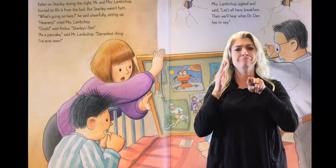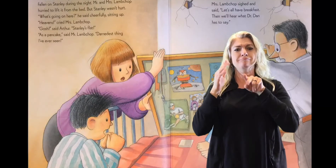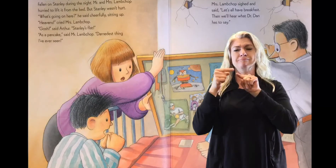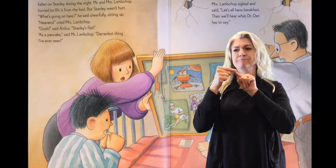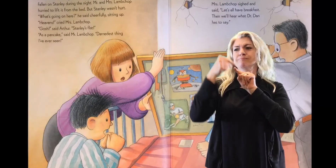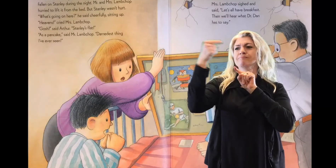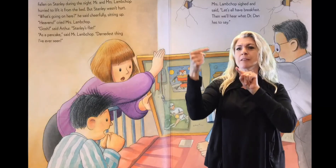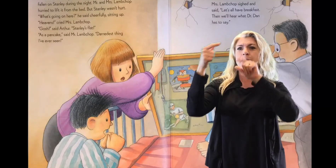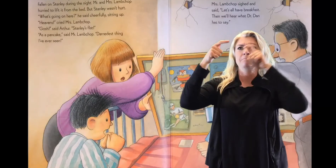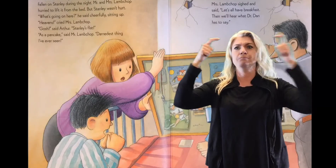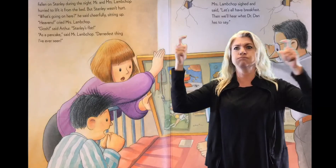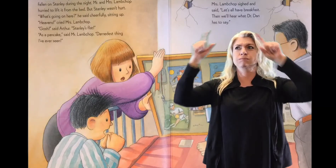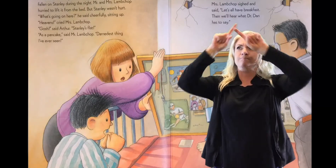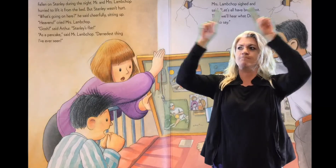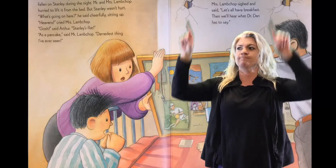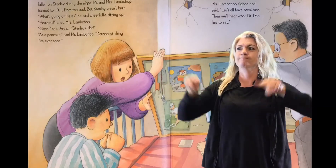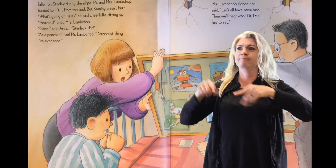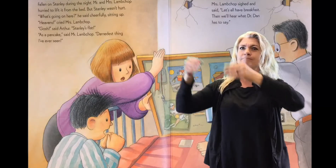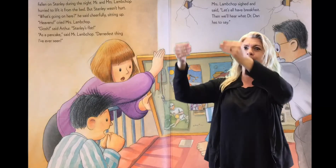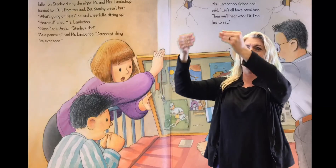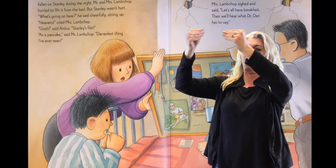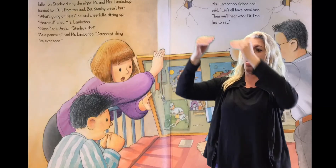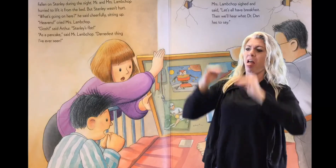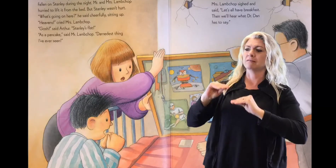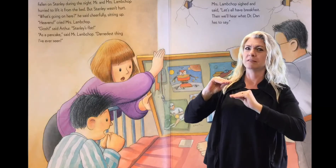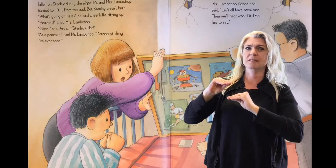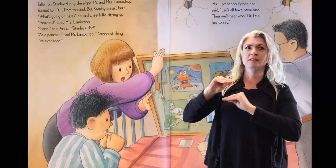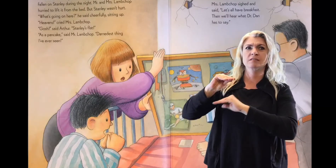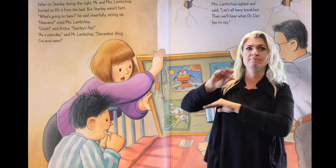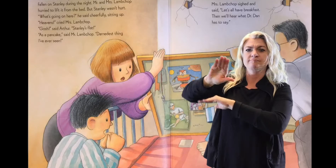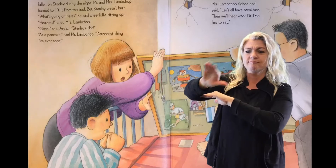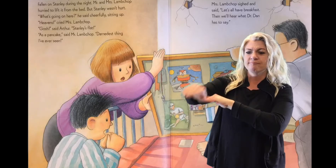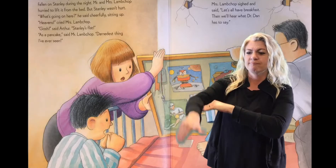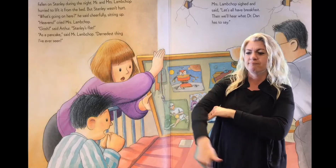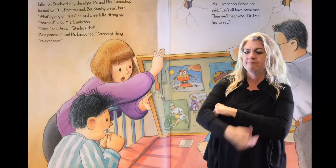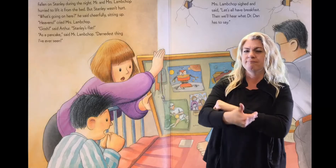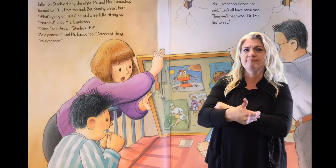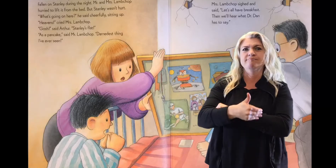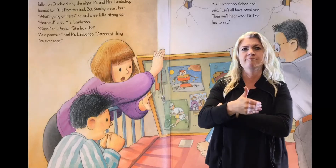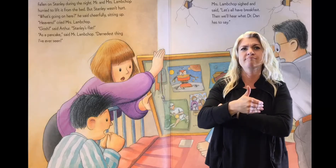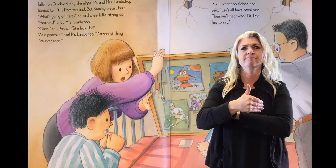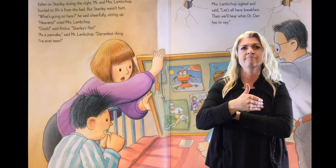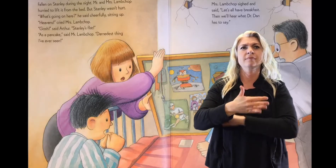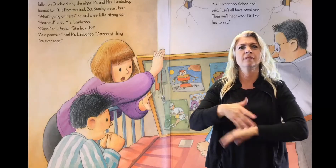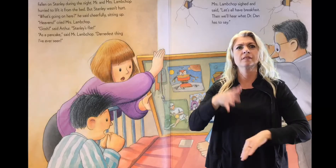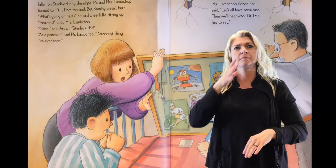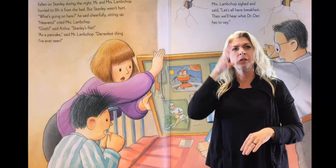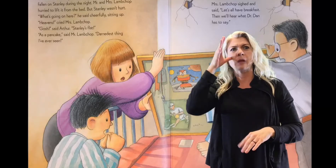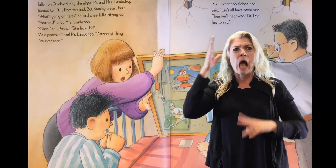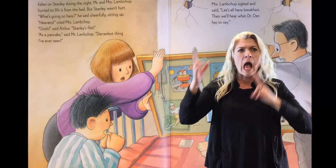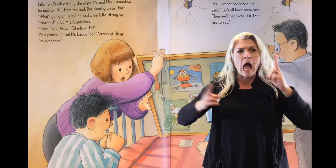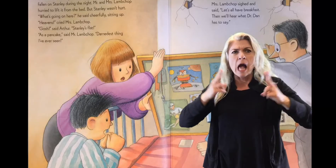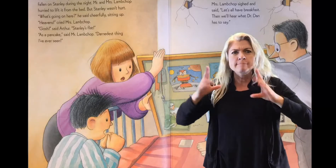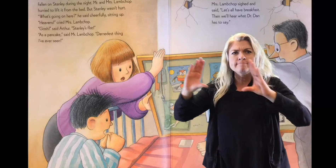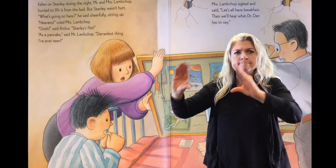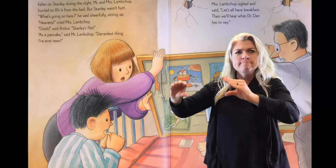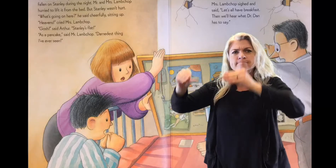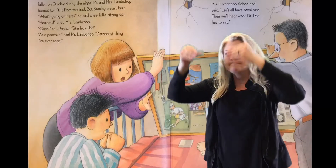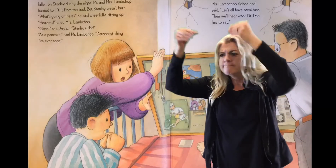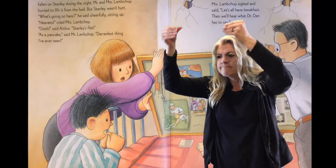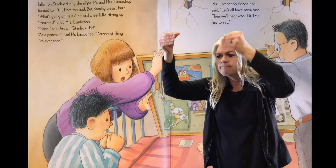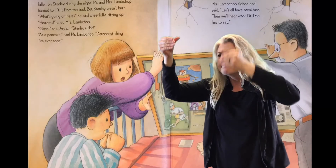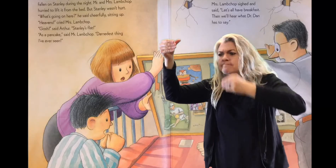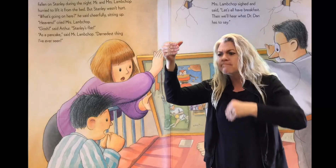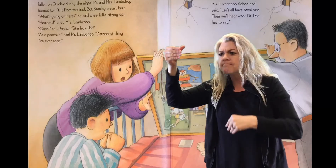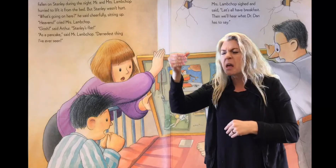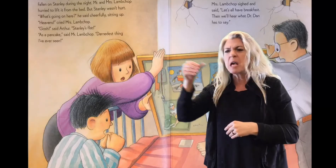Across Stanley's bed lay the enormous bulletin board. It had fallen on Stanley during the night. Mr. and Mrs. Lambchop hurried